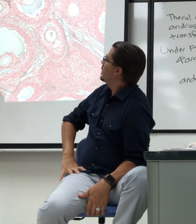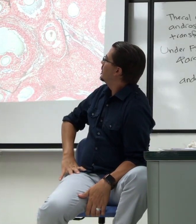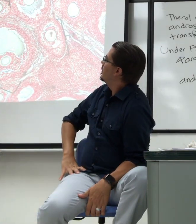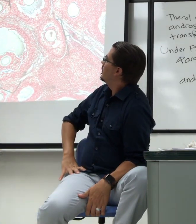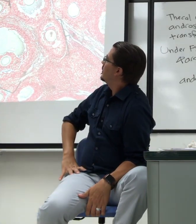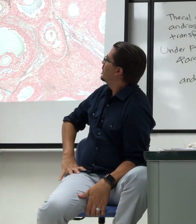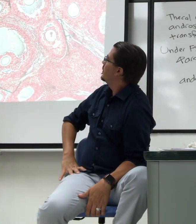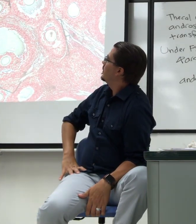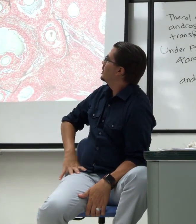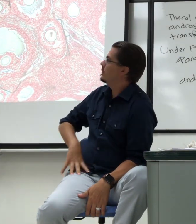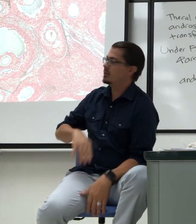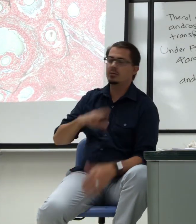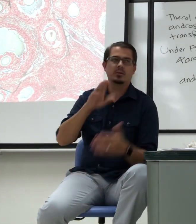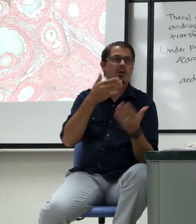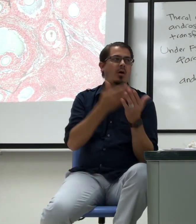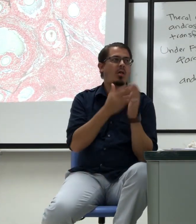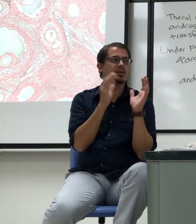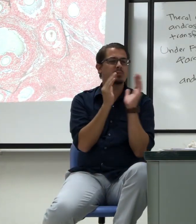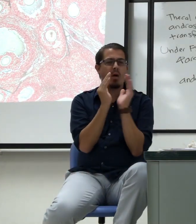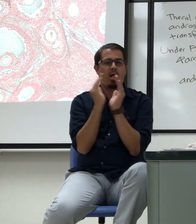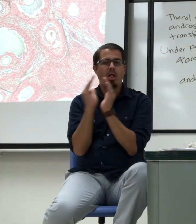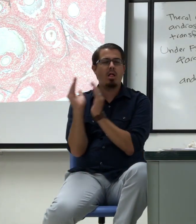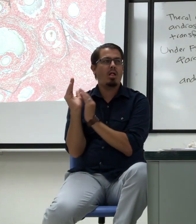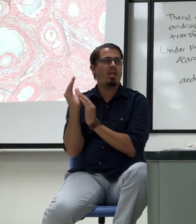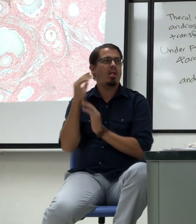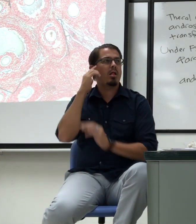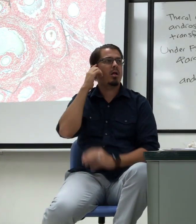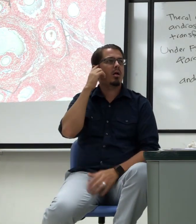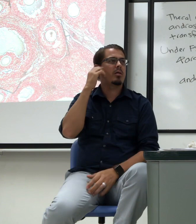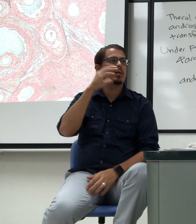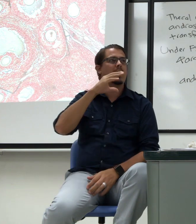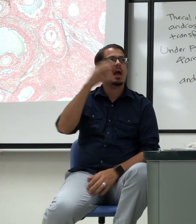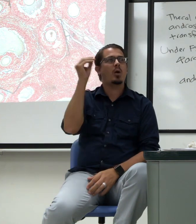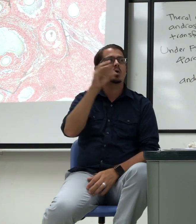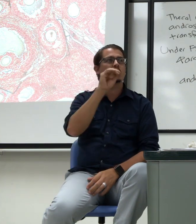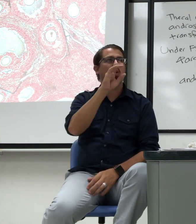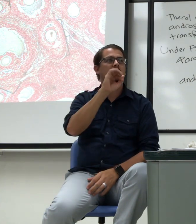It's all these small ones in the outer cortex.